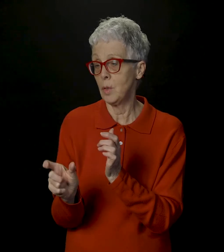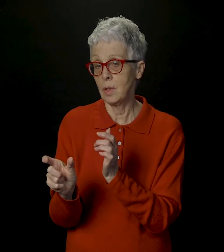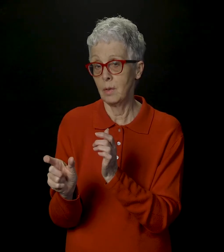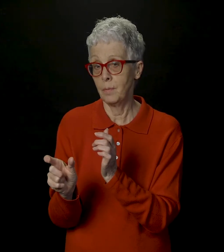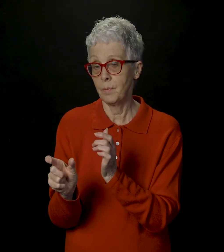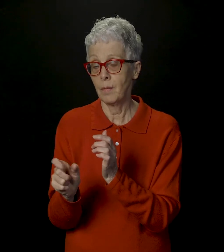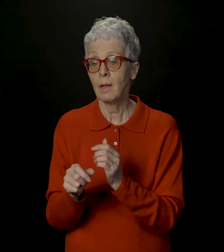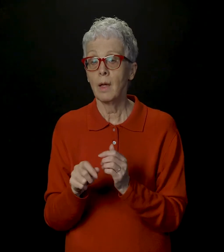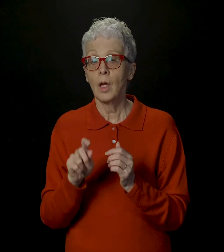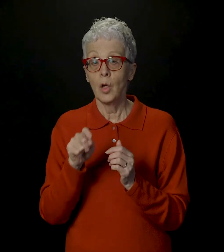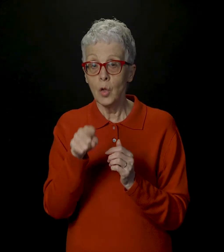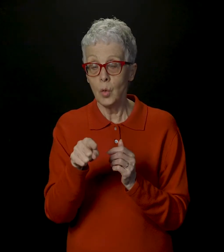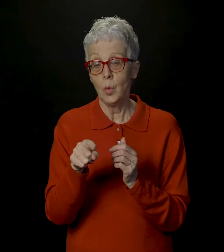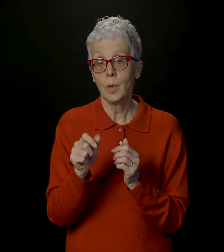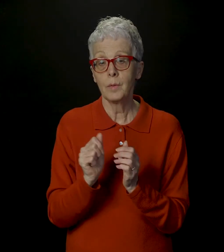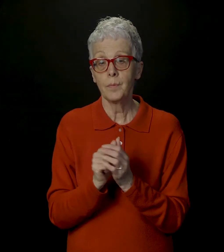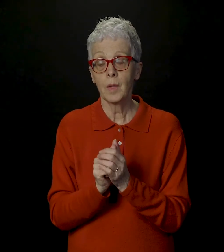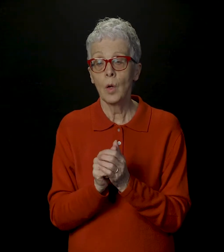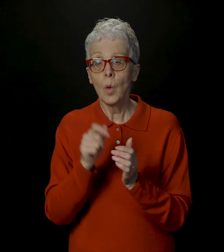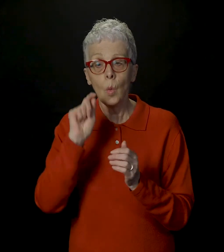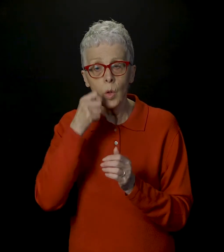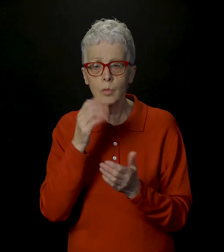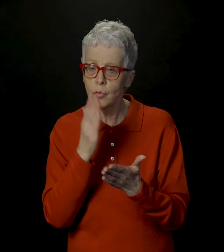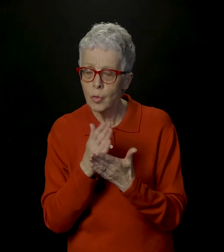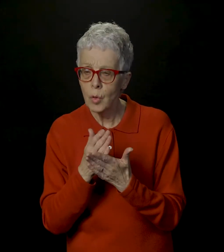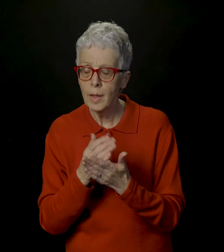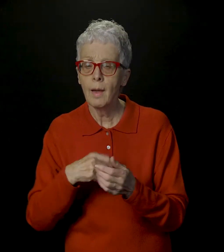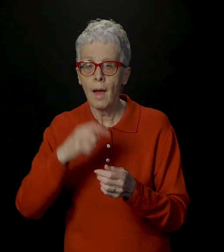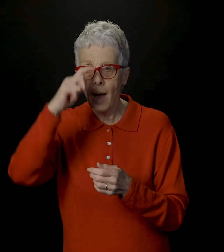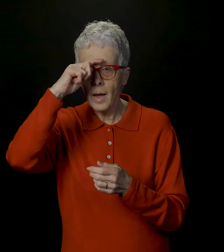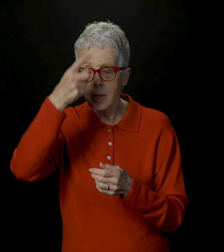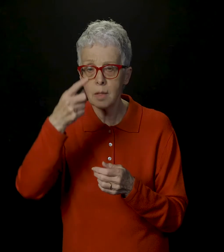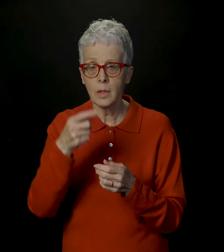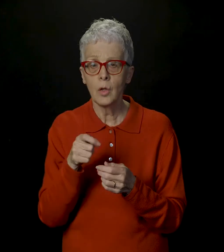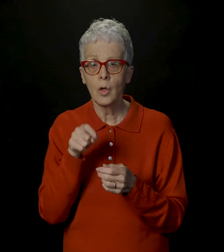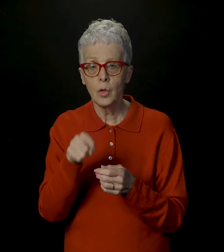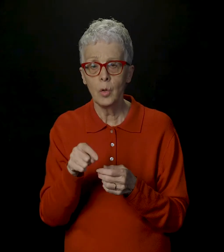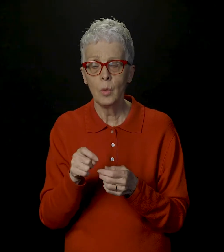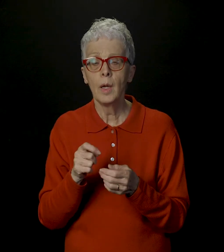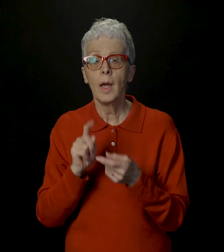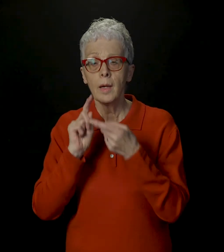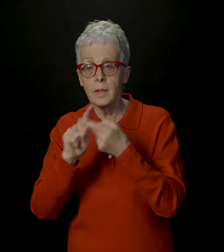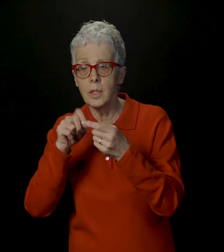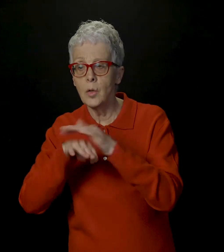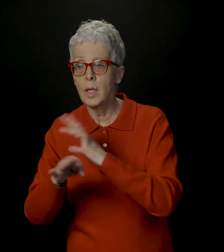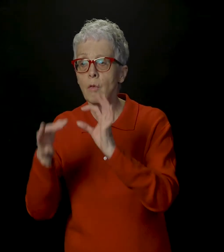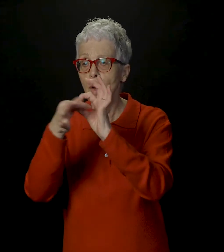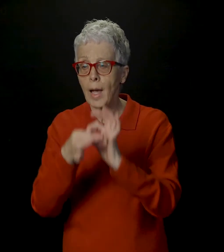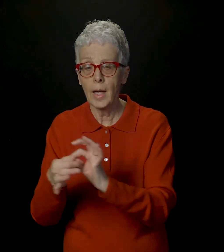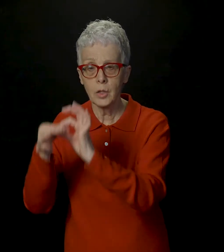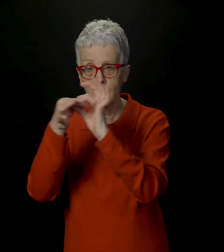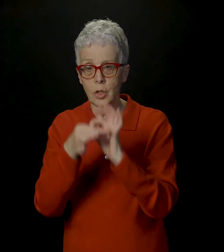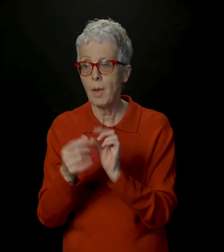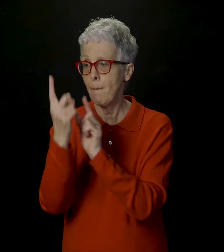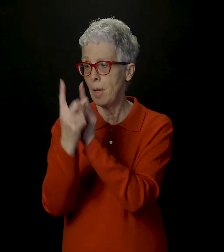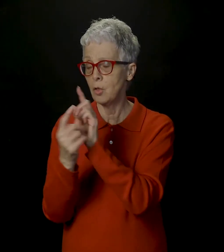But at that point You will be clear I think On the fact that You are going to go Into a relationship The mentor